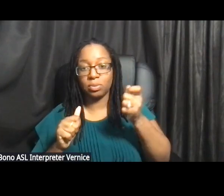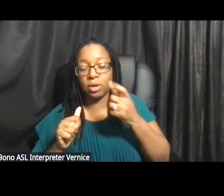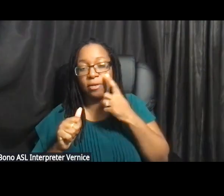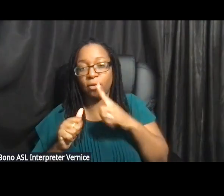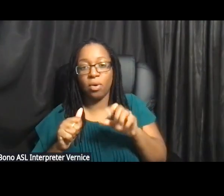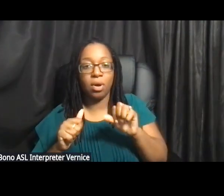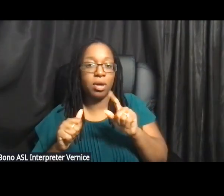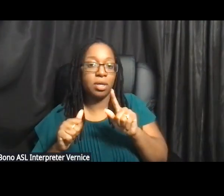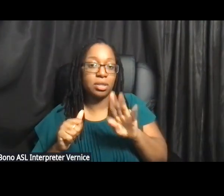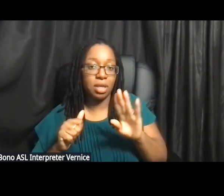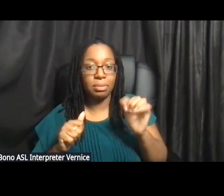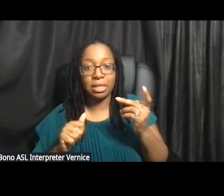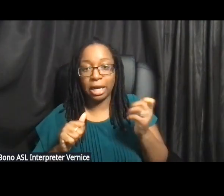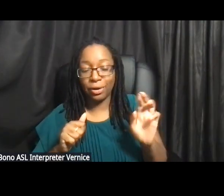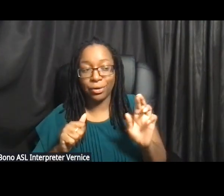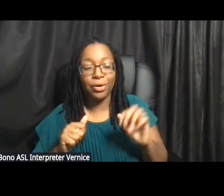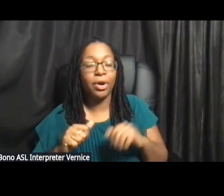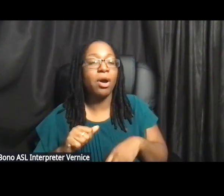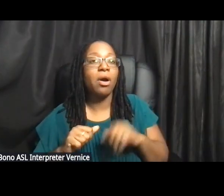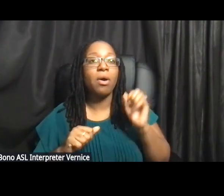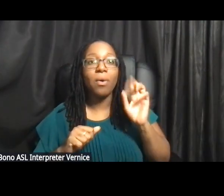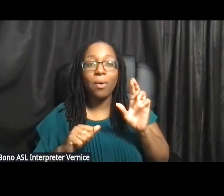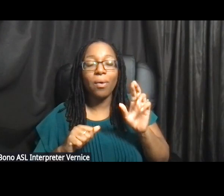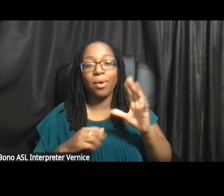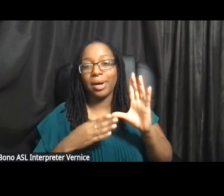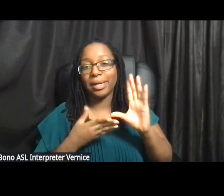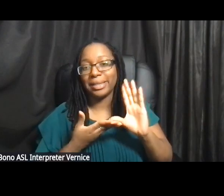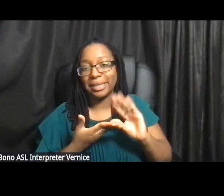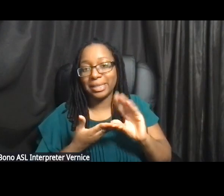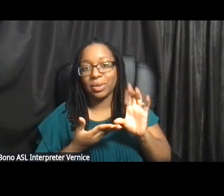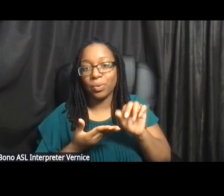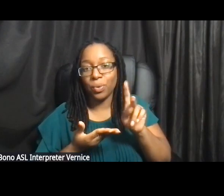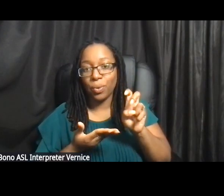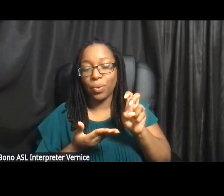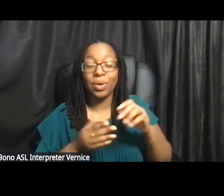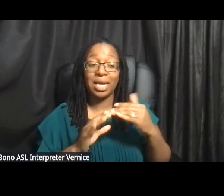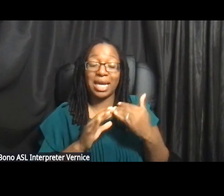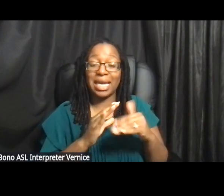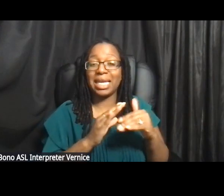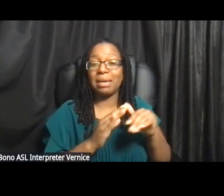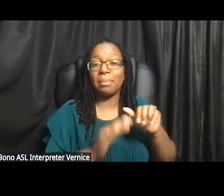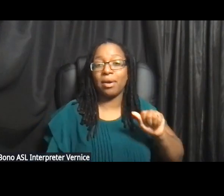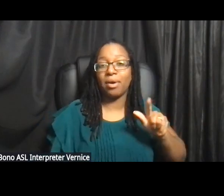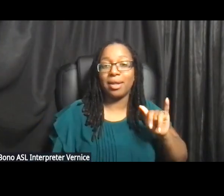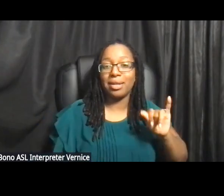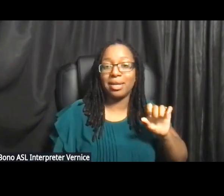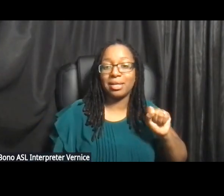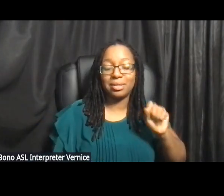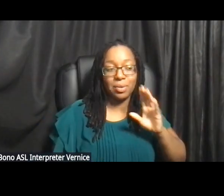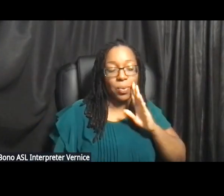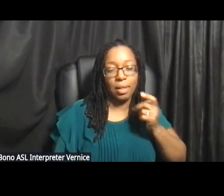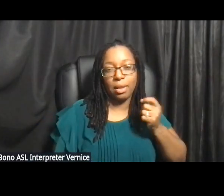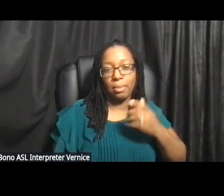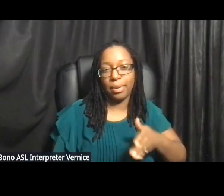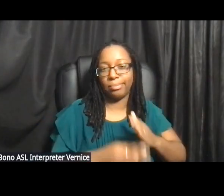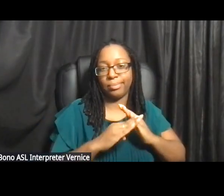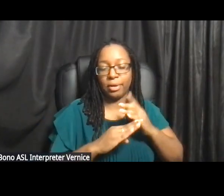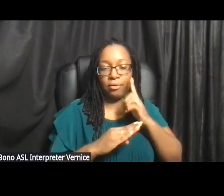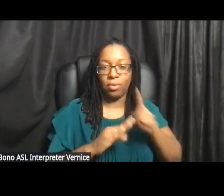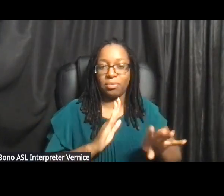you wanted a discount code for something, an email alias is a great way to create a little obstruction in your digital